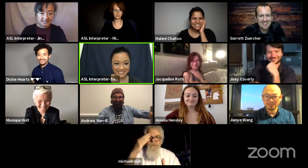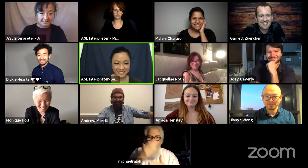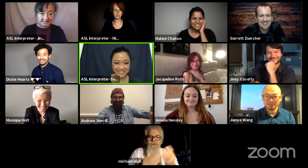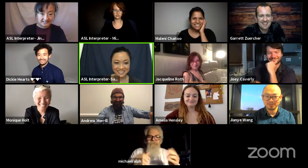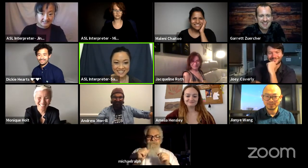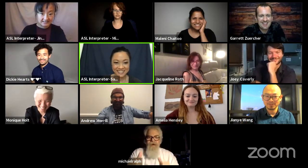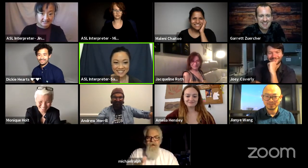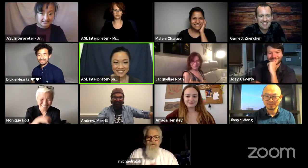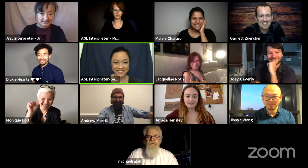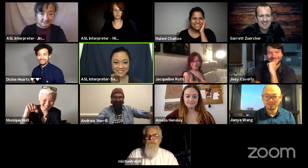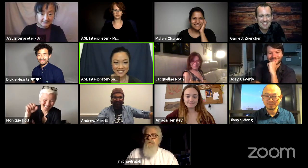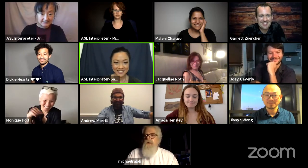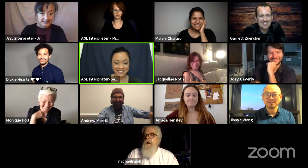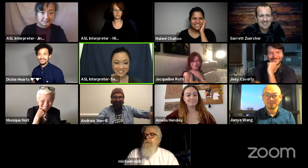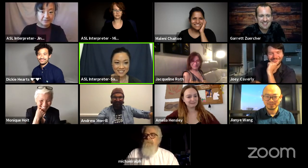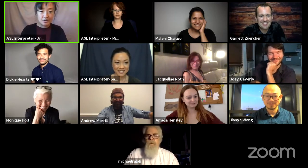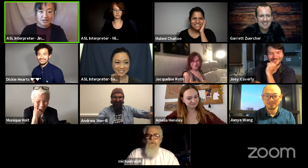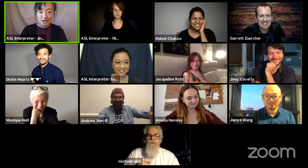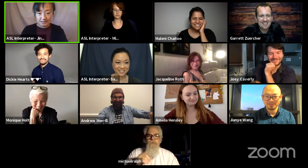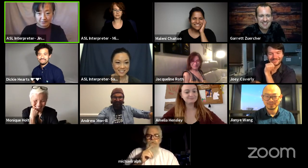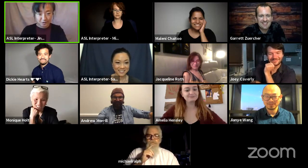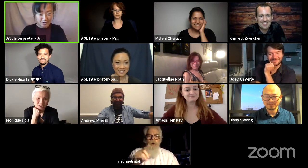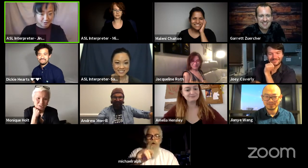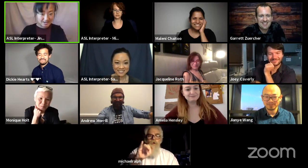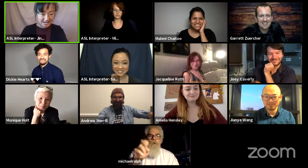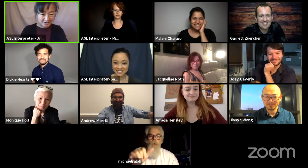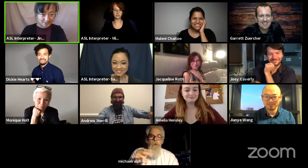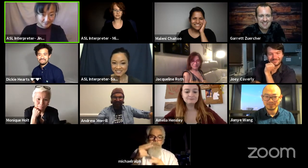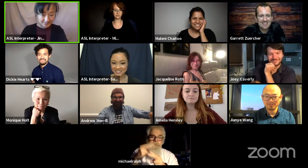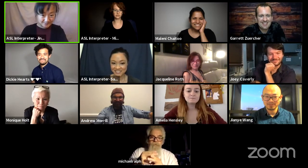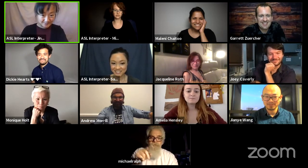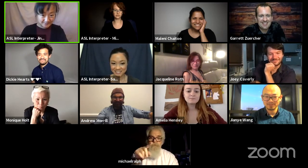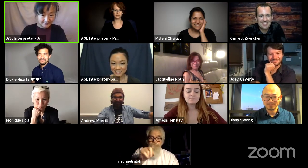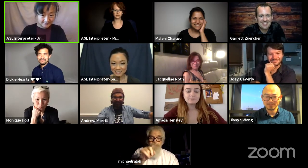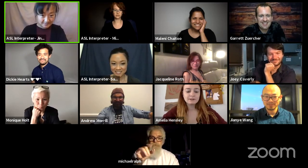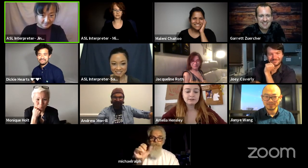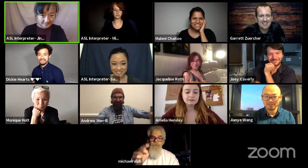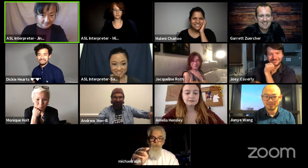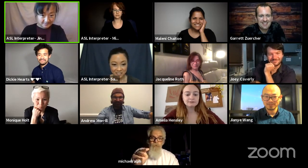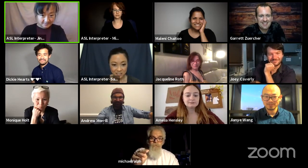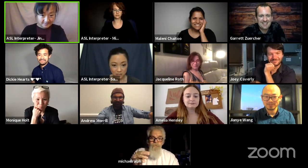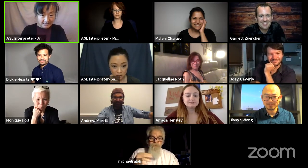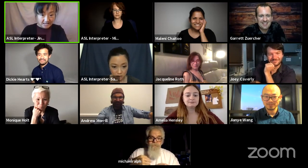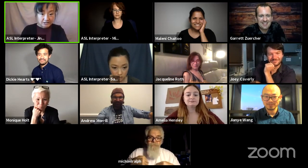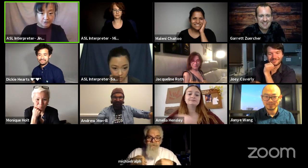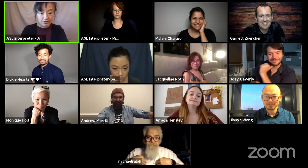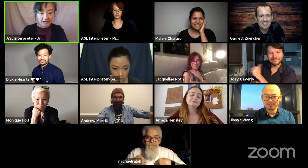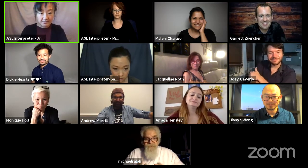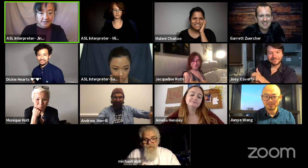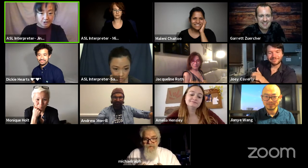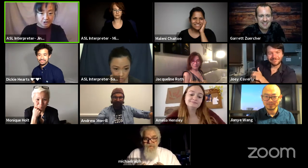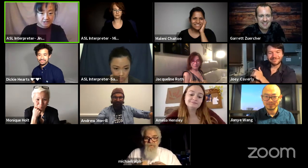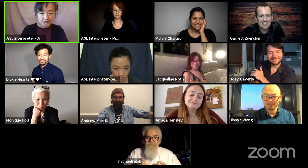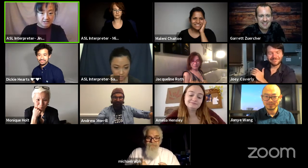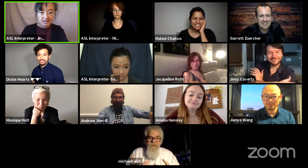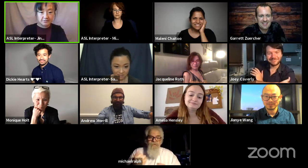friends. Some of you I know, some of you I do not know. So Joey had mentioned the